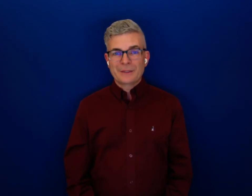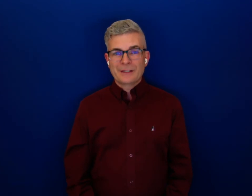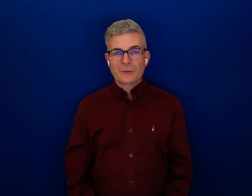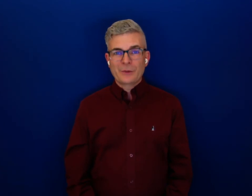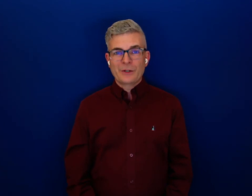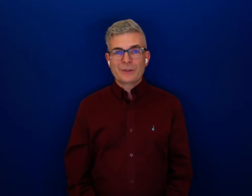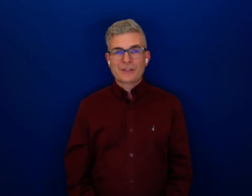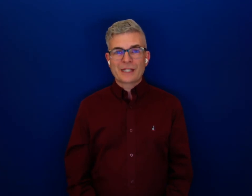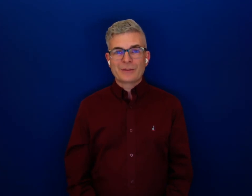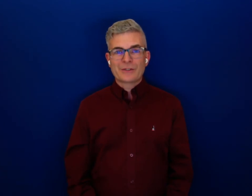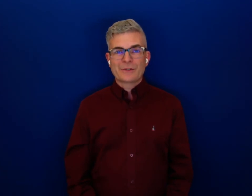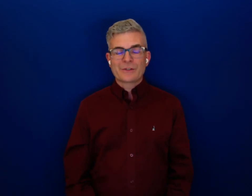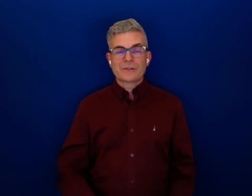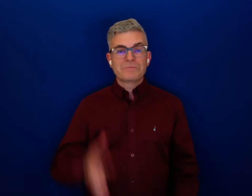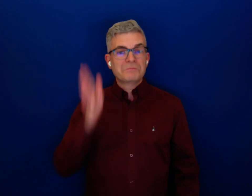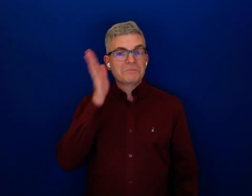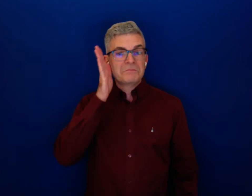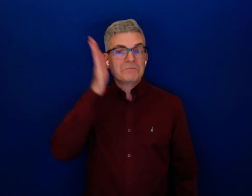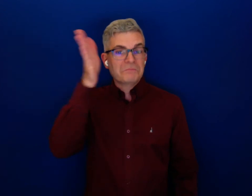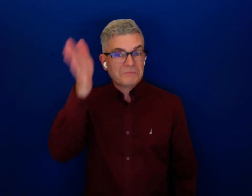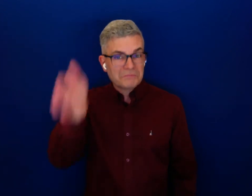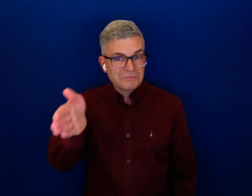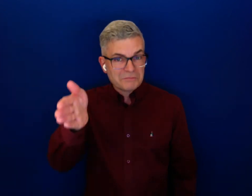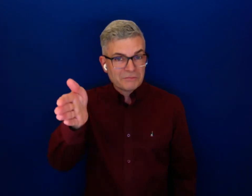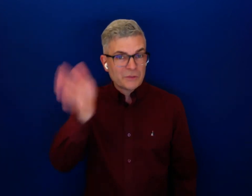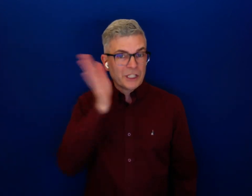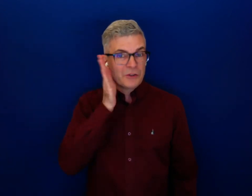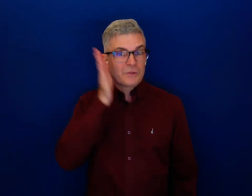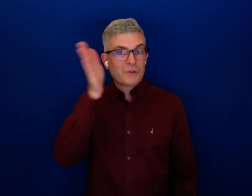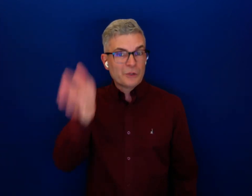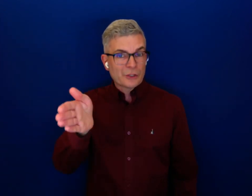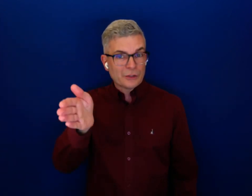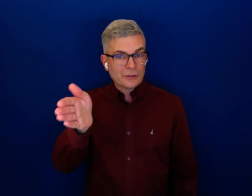that we want to establish first. In the future,